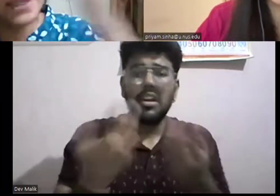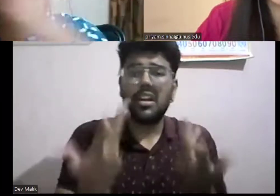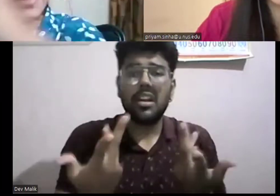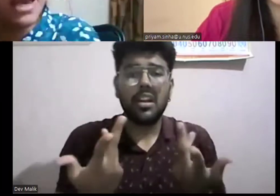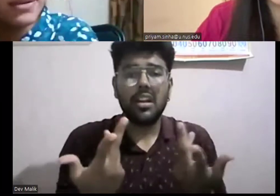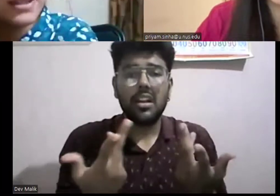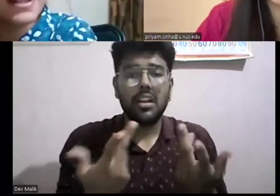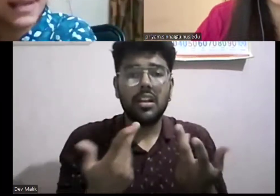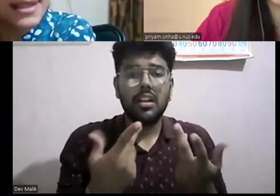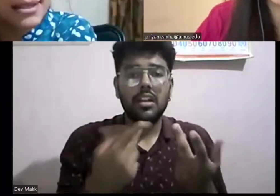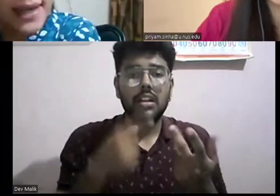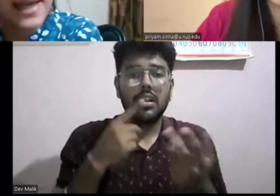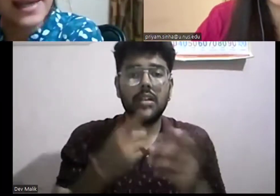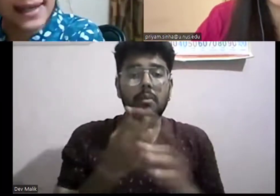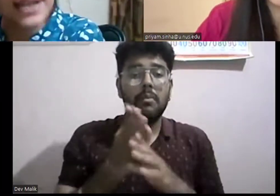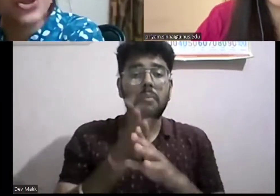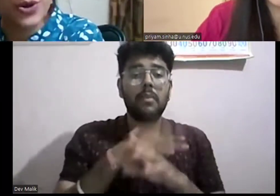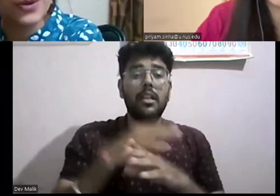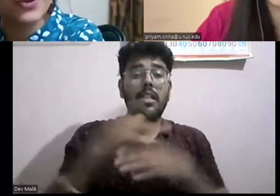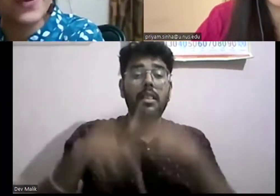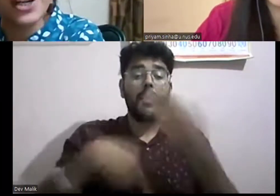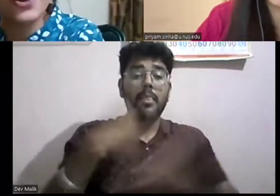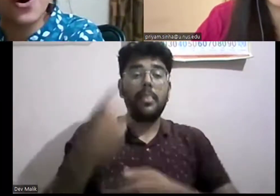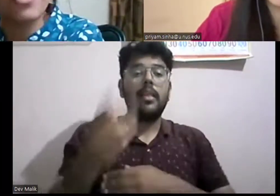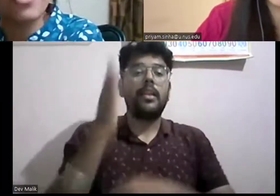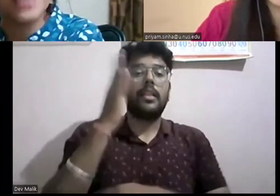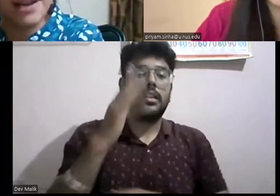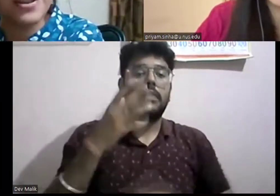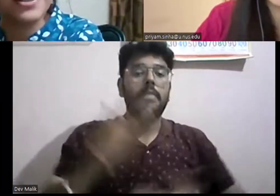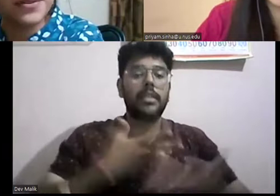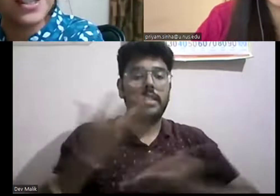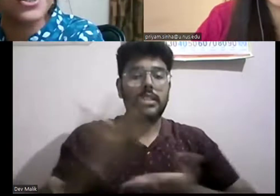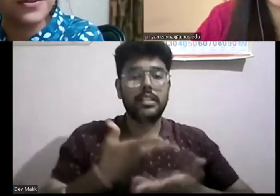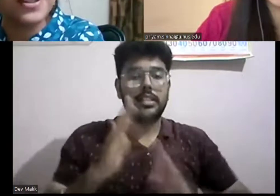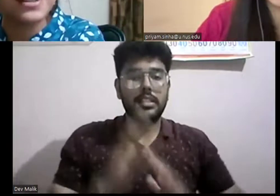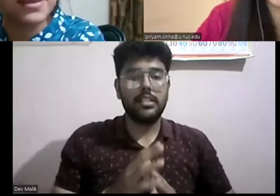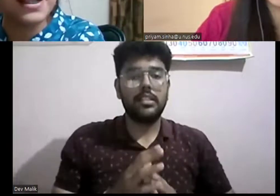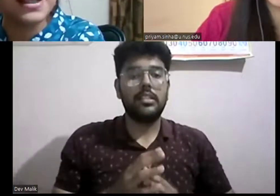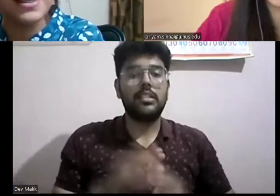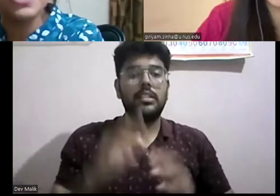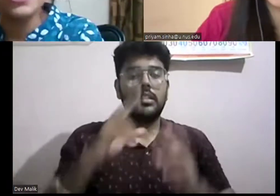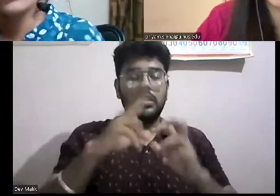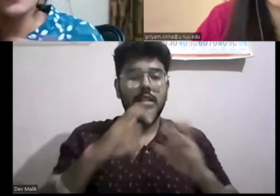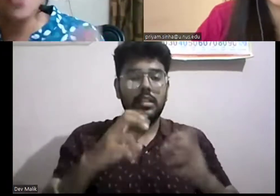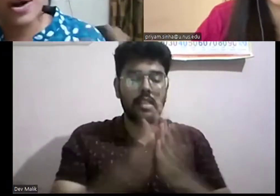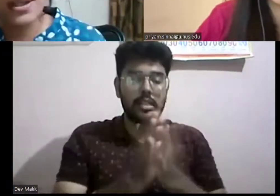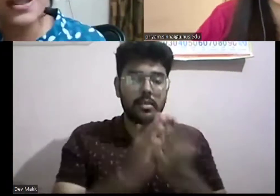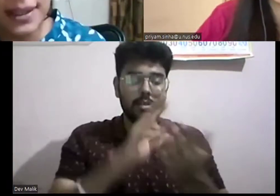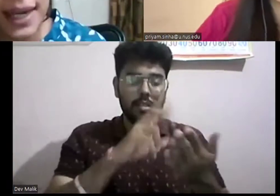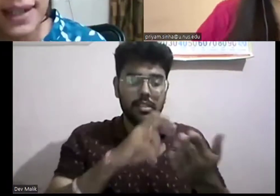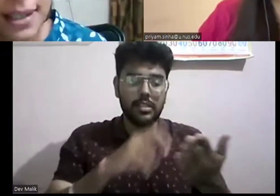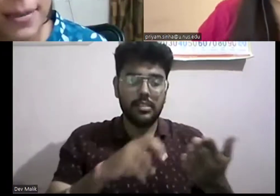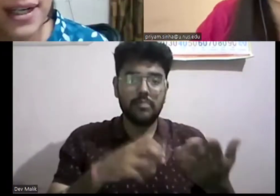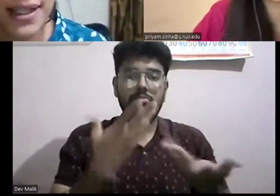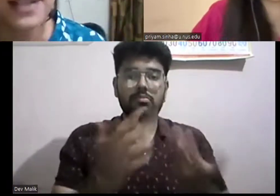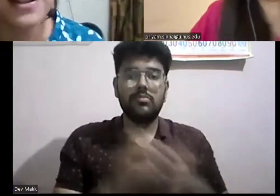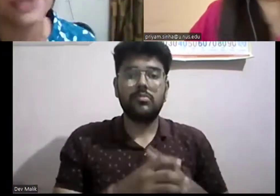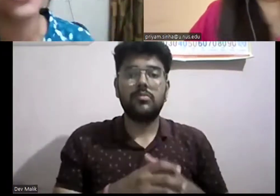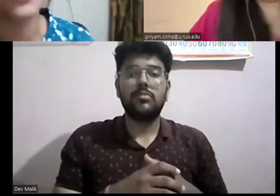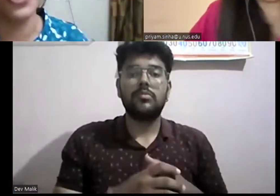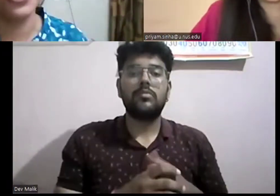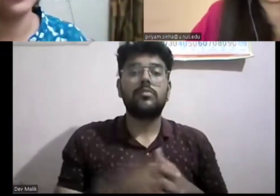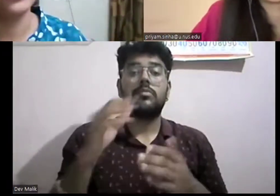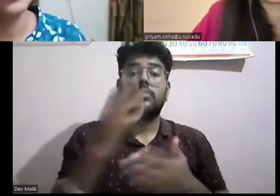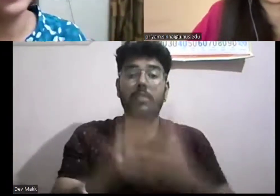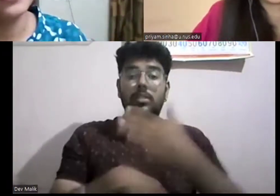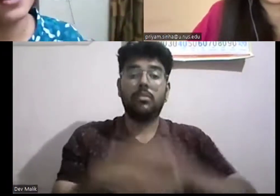is something that I will discuss in my next lecture also, when I talk about affective study of disability. So what is it that disability does